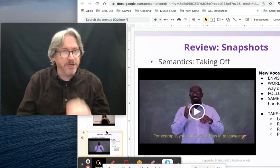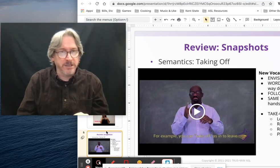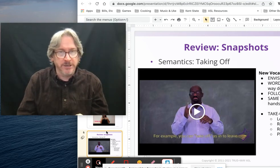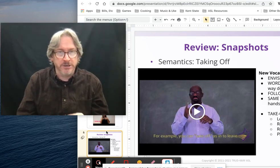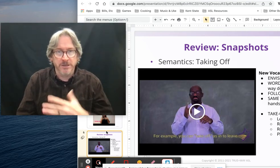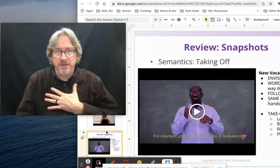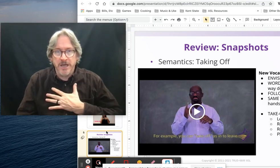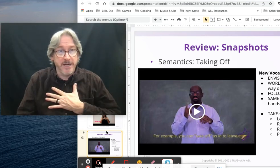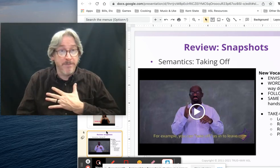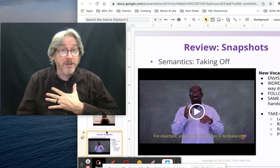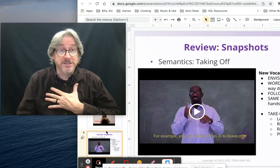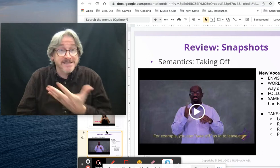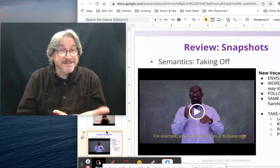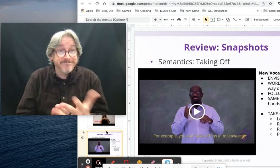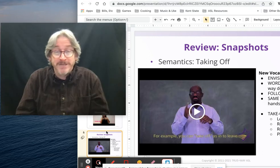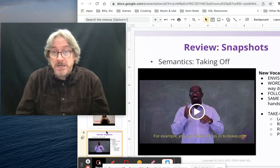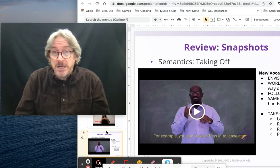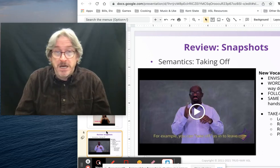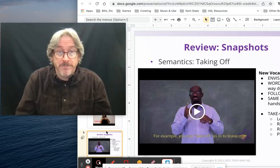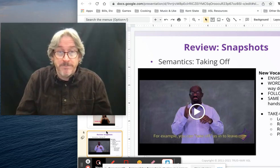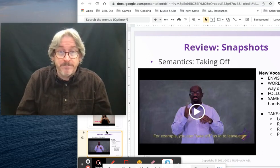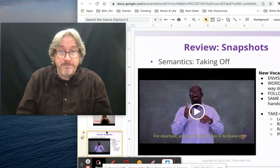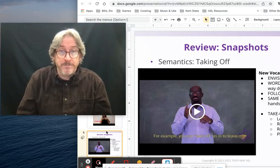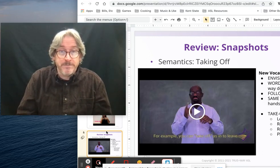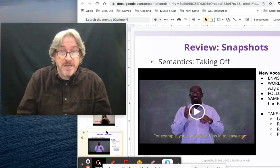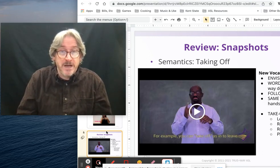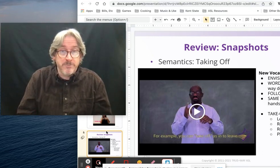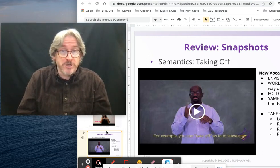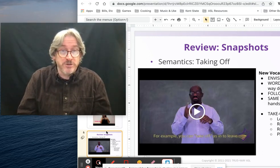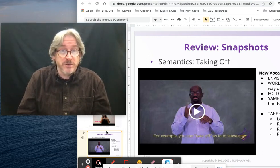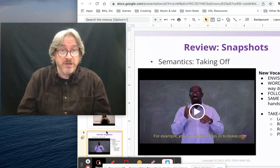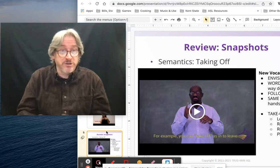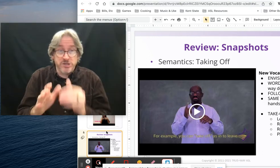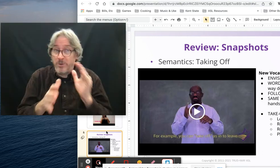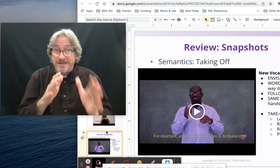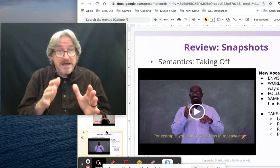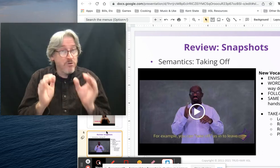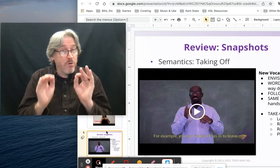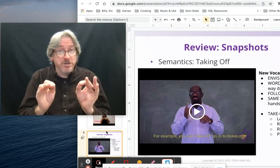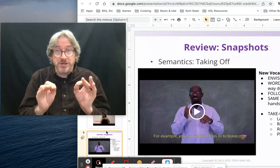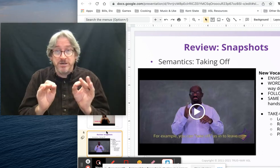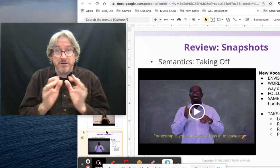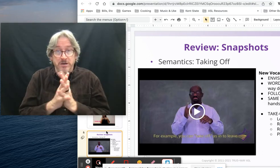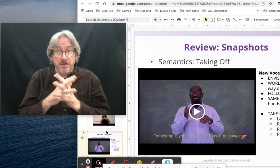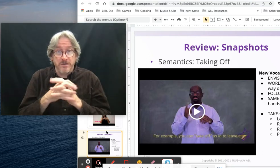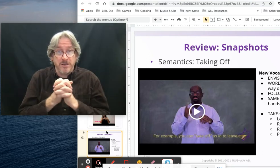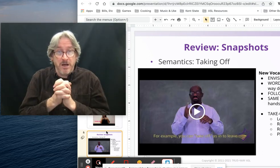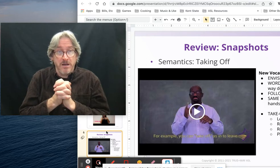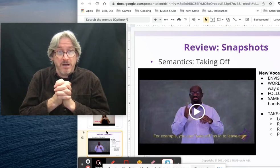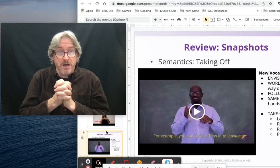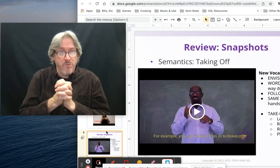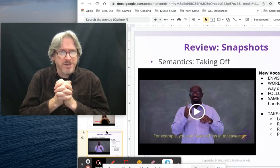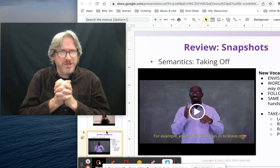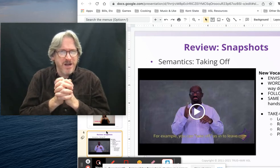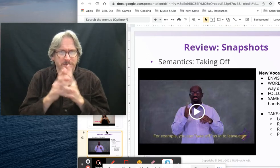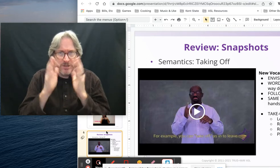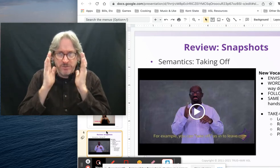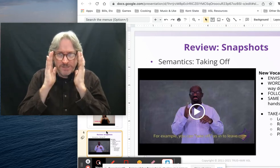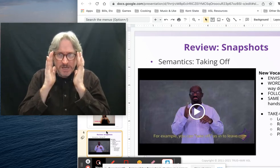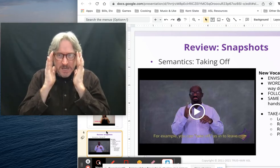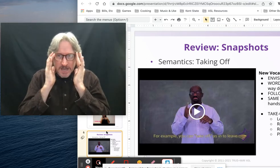very unclear, and I apologize. I'm trying to slow it down, watch it